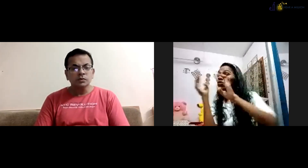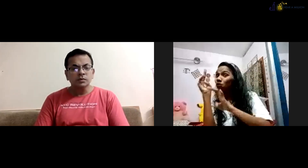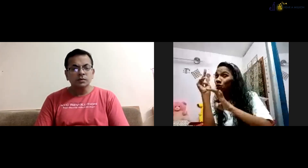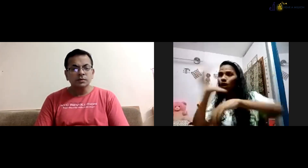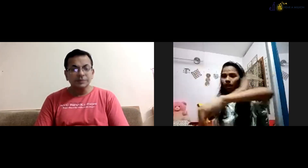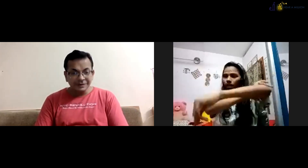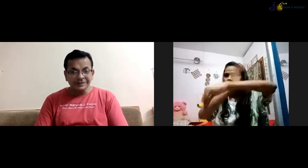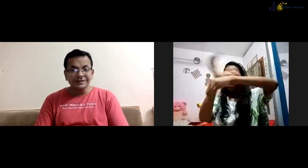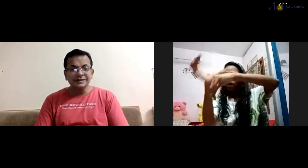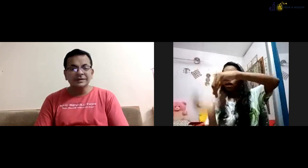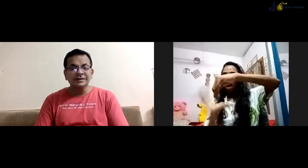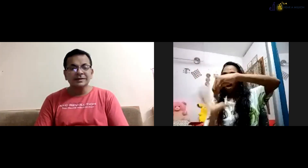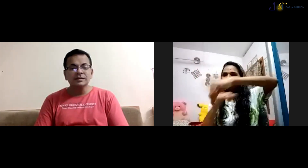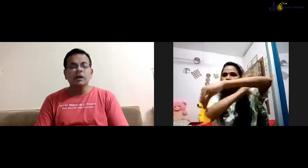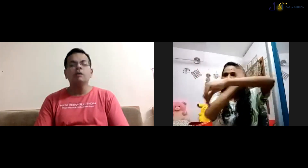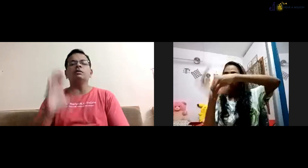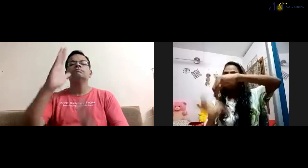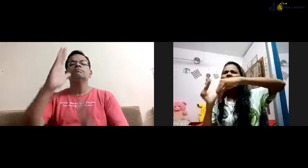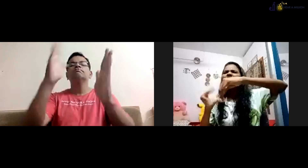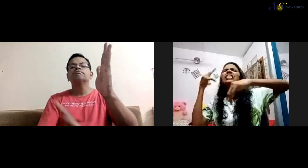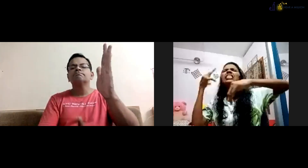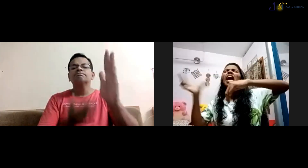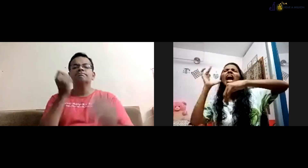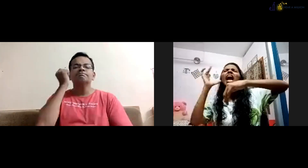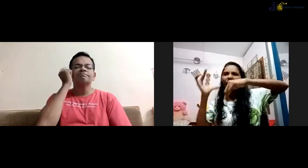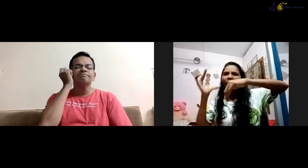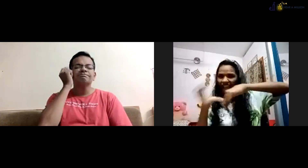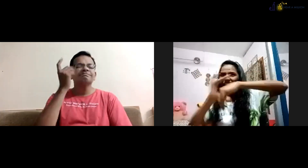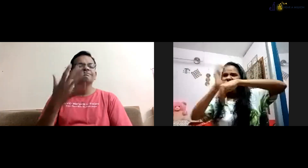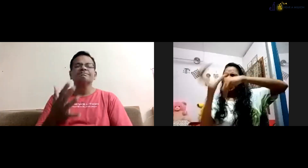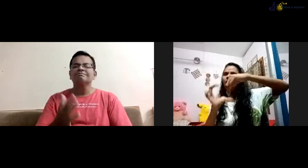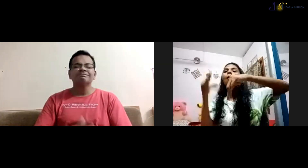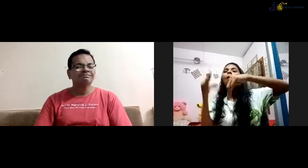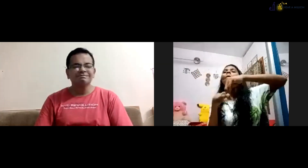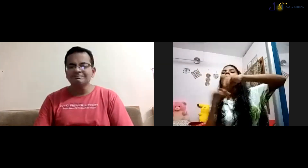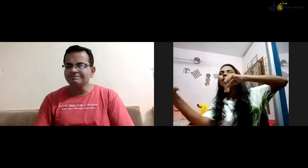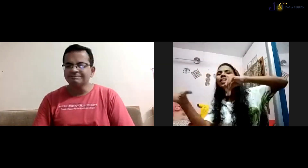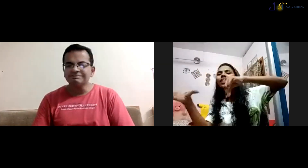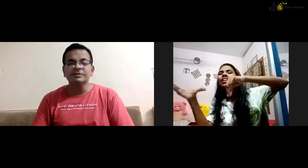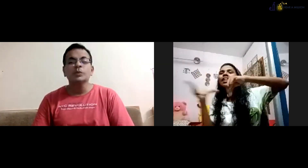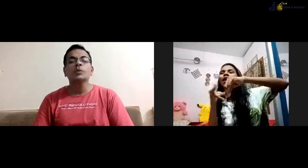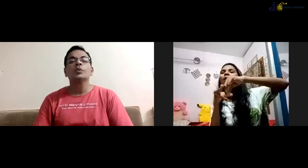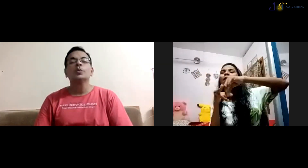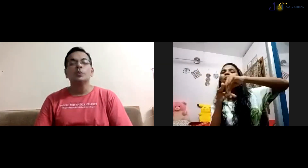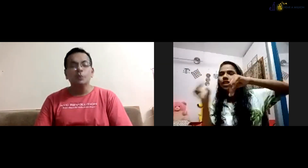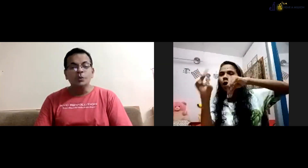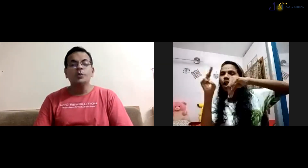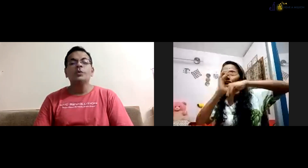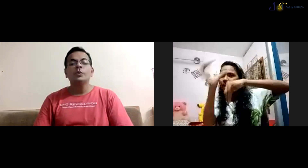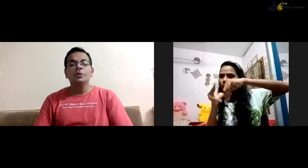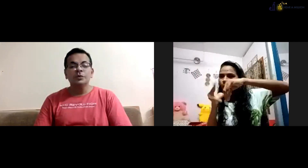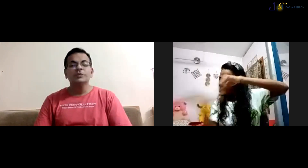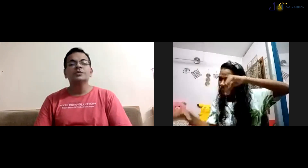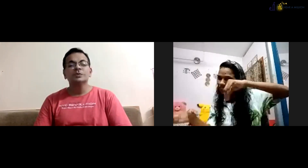So I had the artificial limbs, and then it came from the.